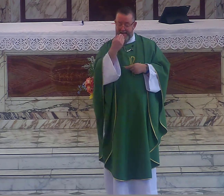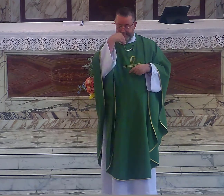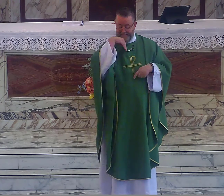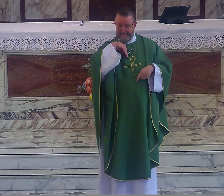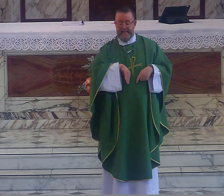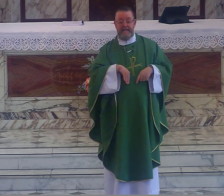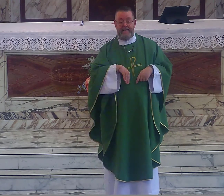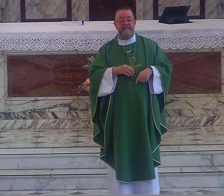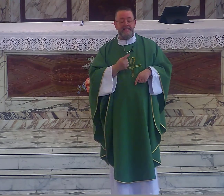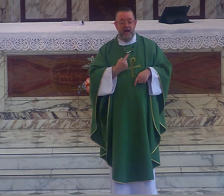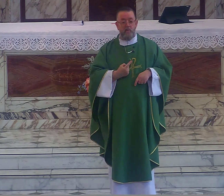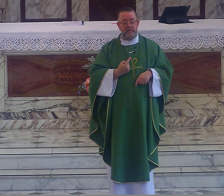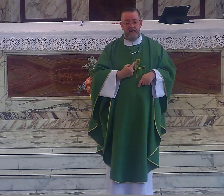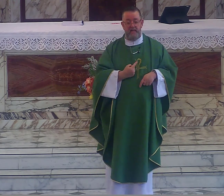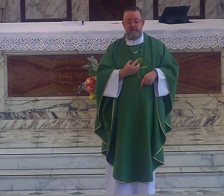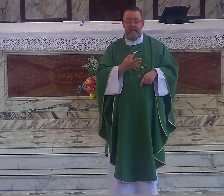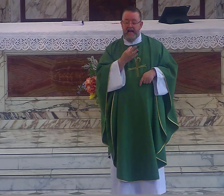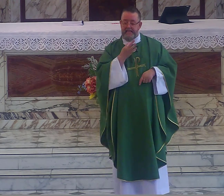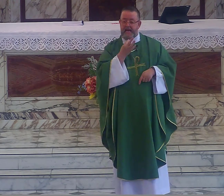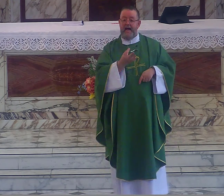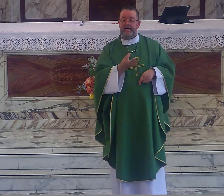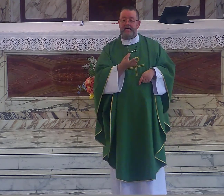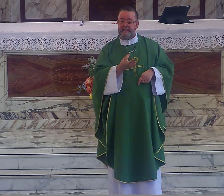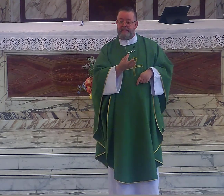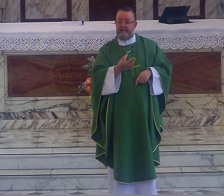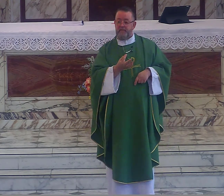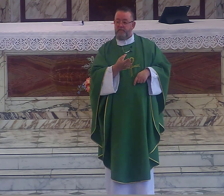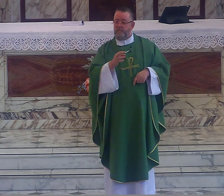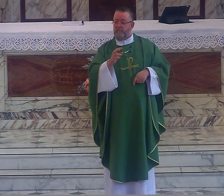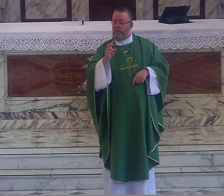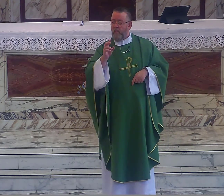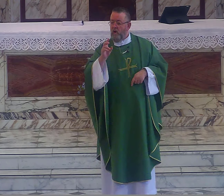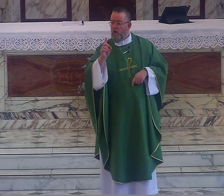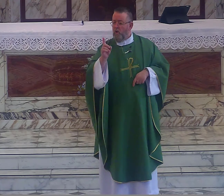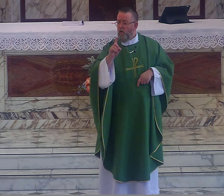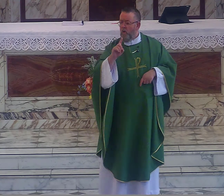again inside ourselves and ask,